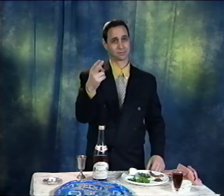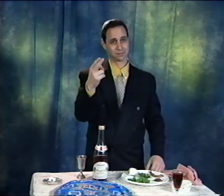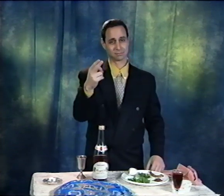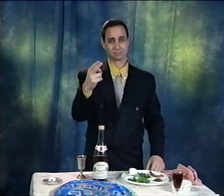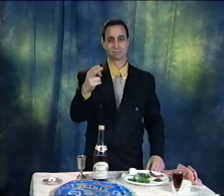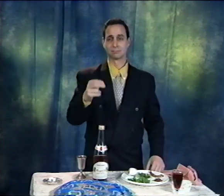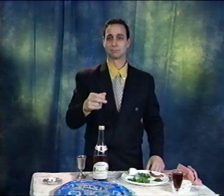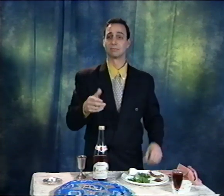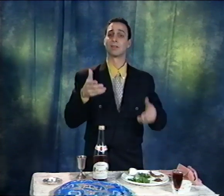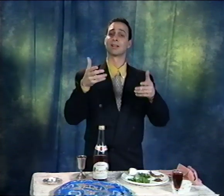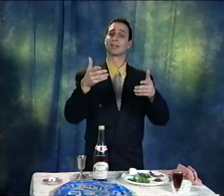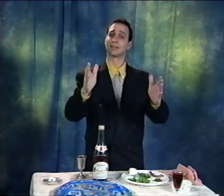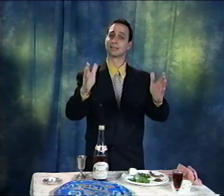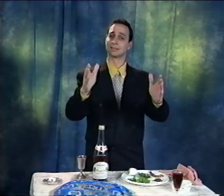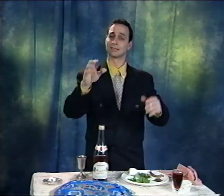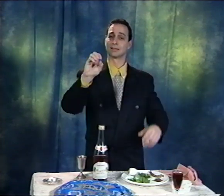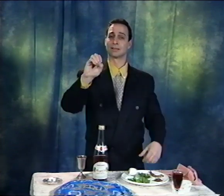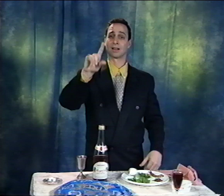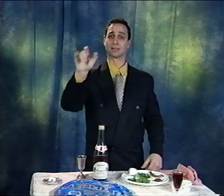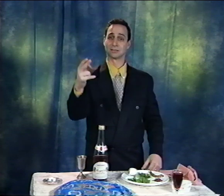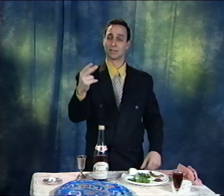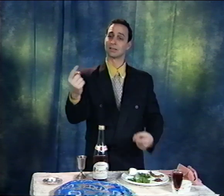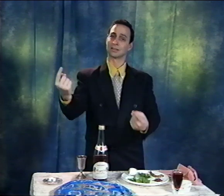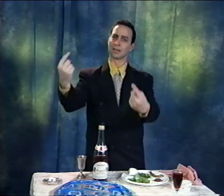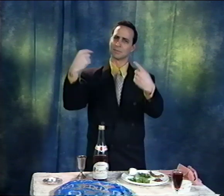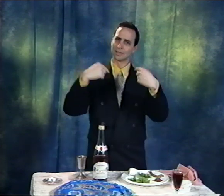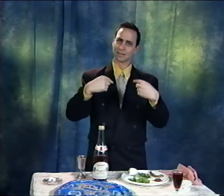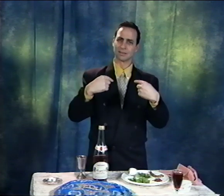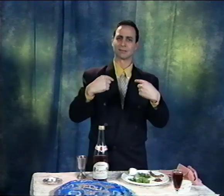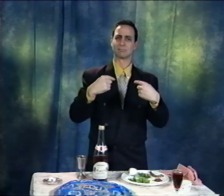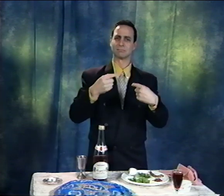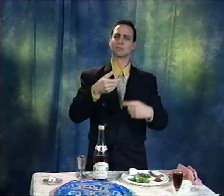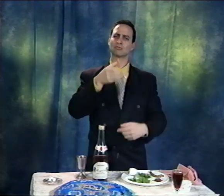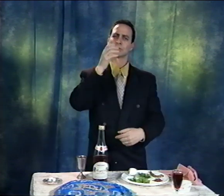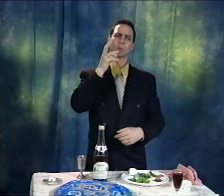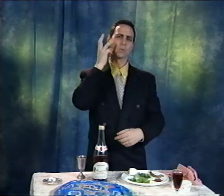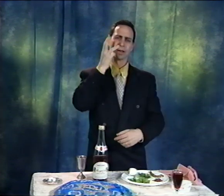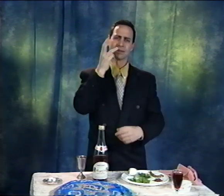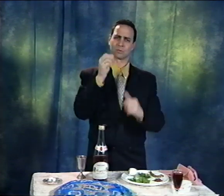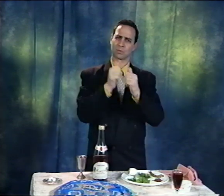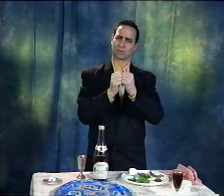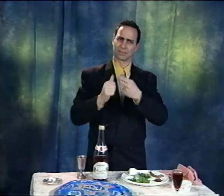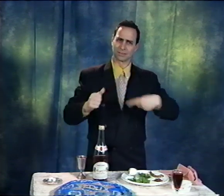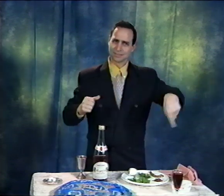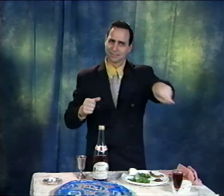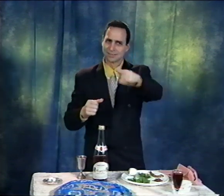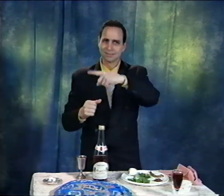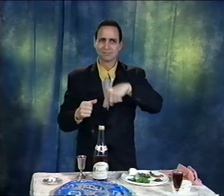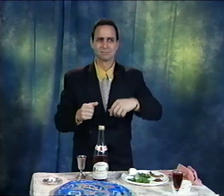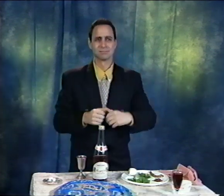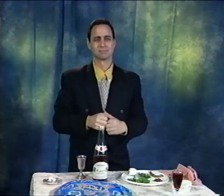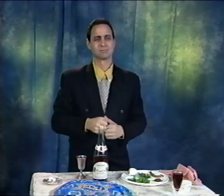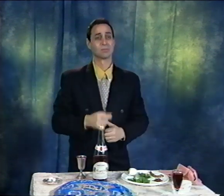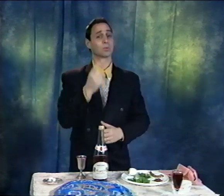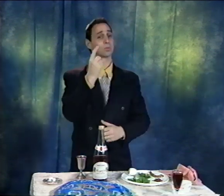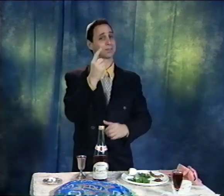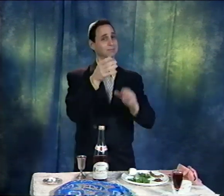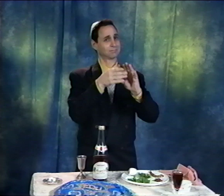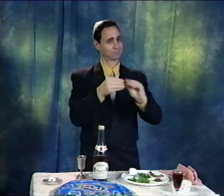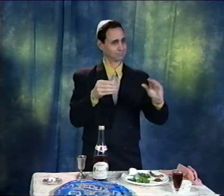welcome Elijah and let Elijah come in and drink wine with us.